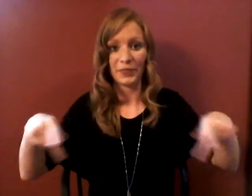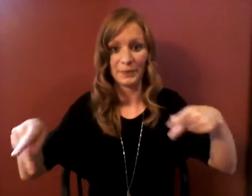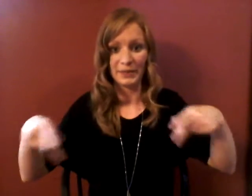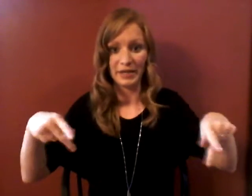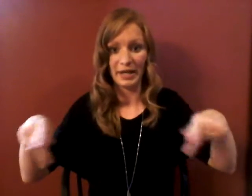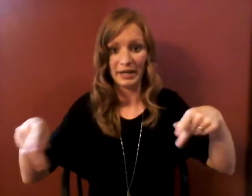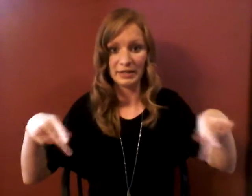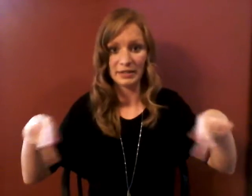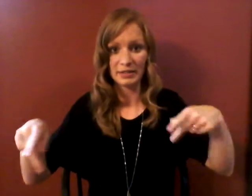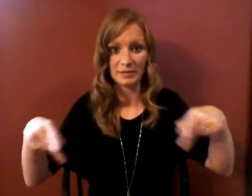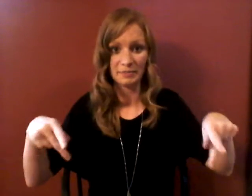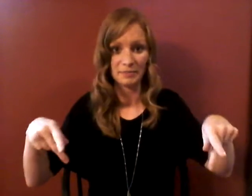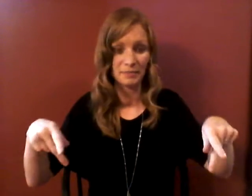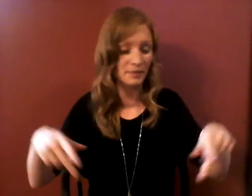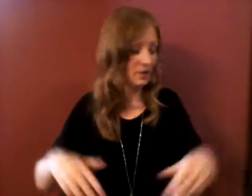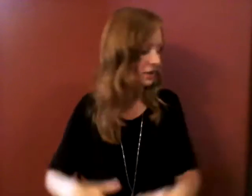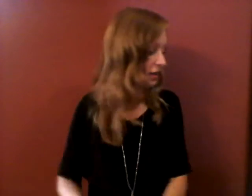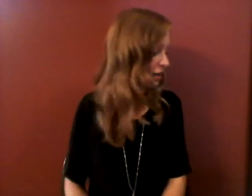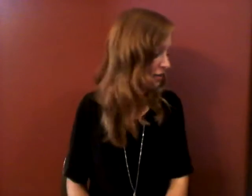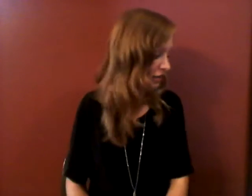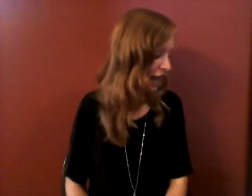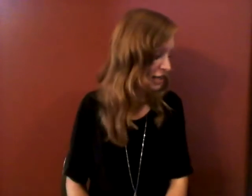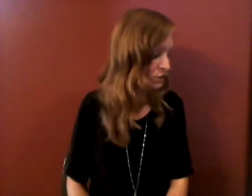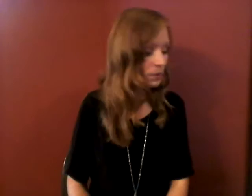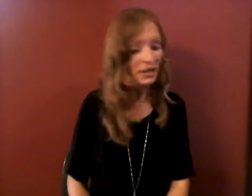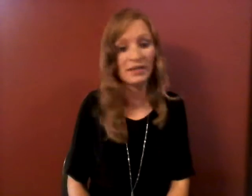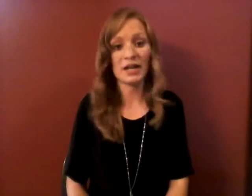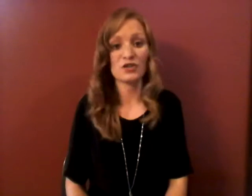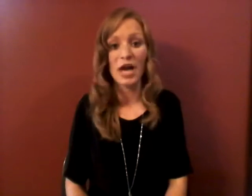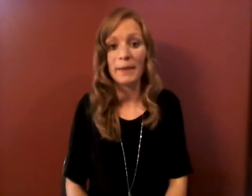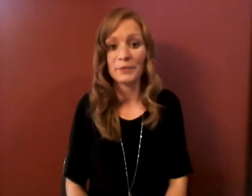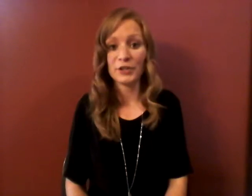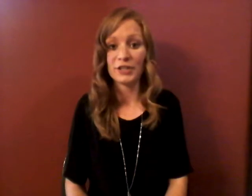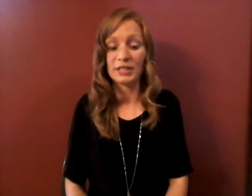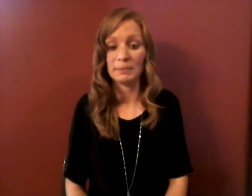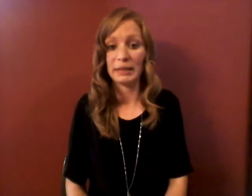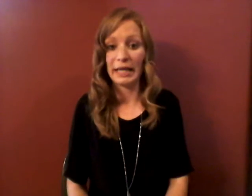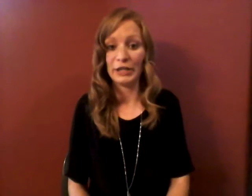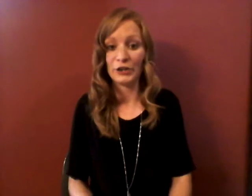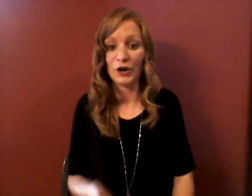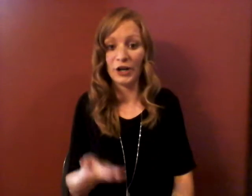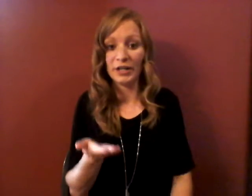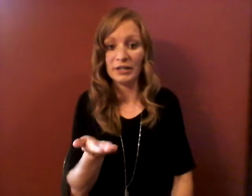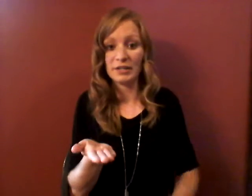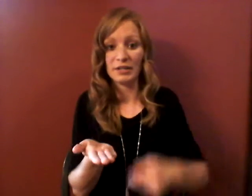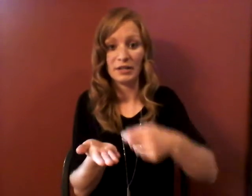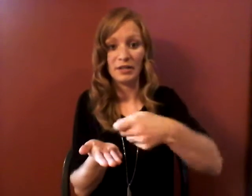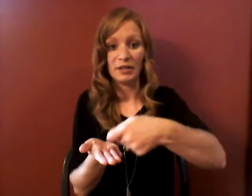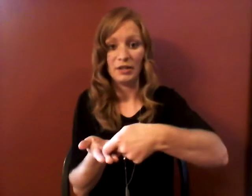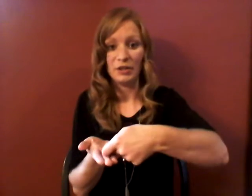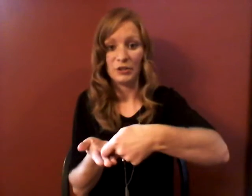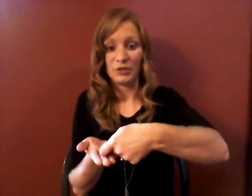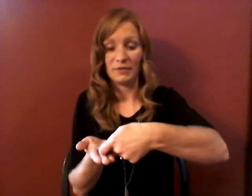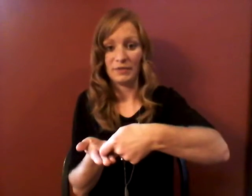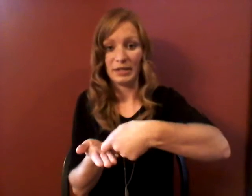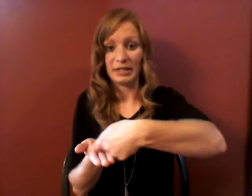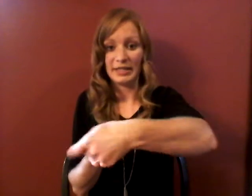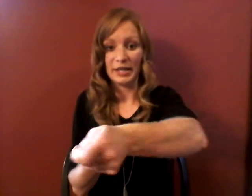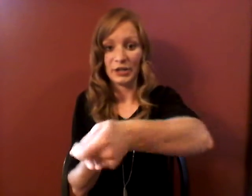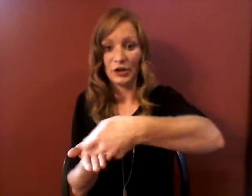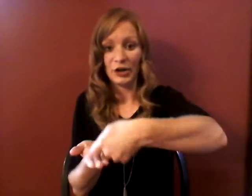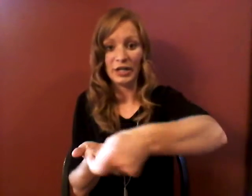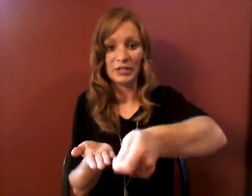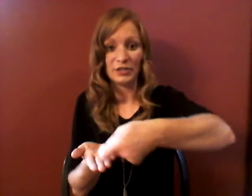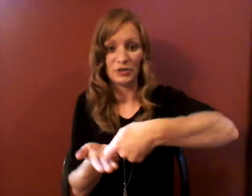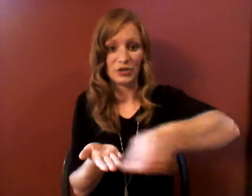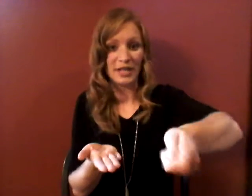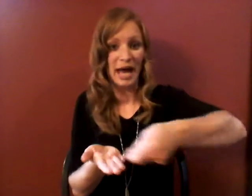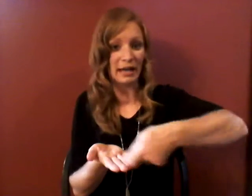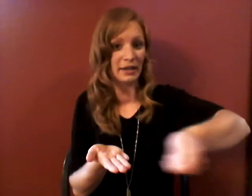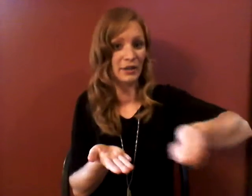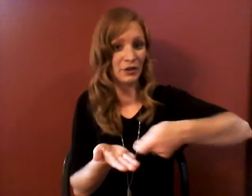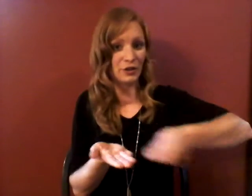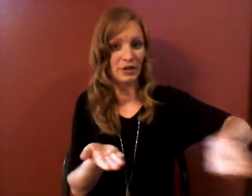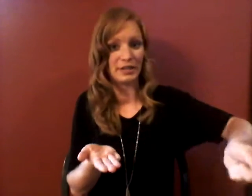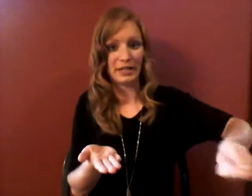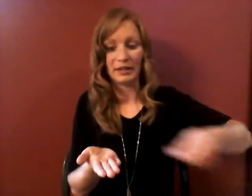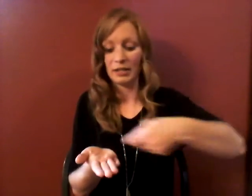P hands. The last one in that chapter is playing cards. So you have like a deck of cards, and you just act like you're dealing them